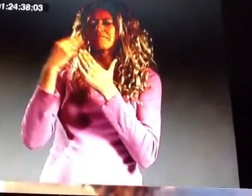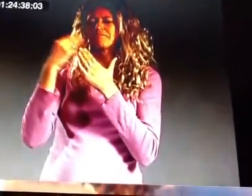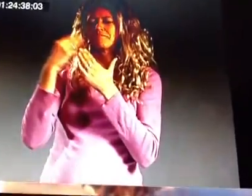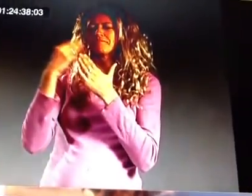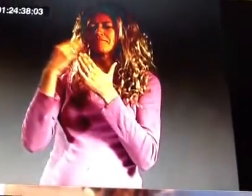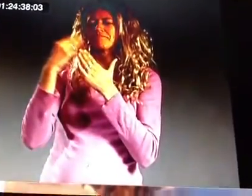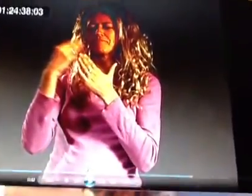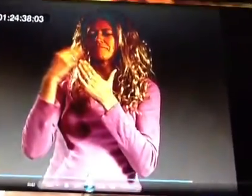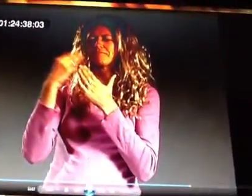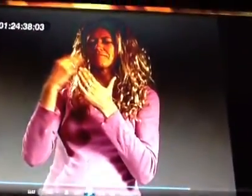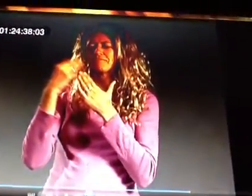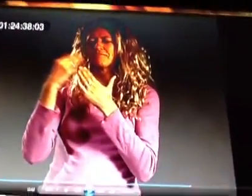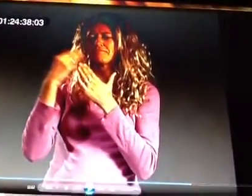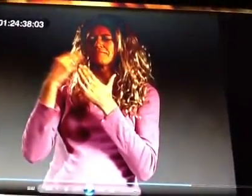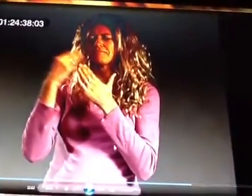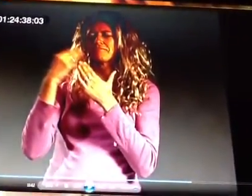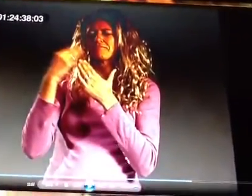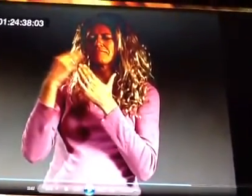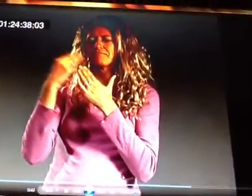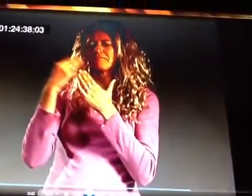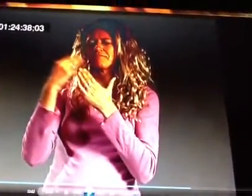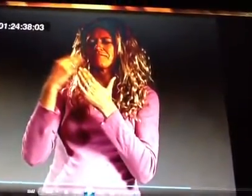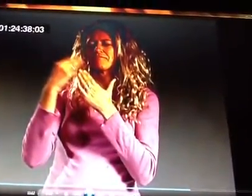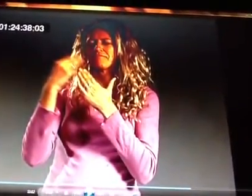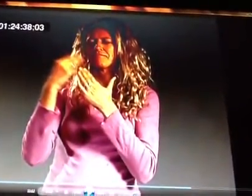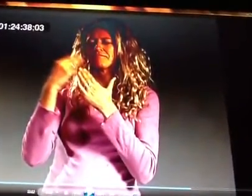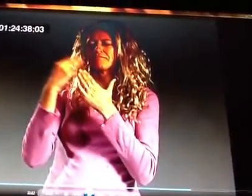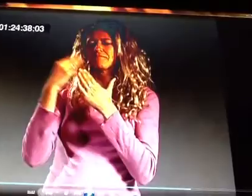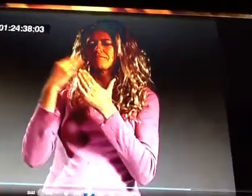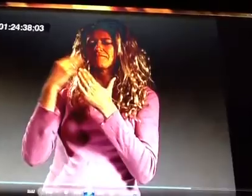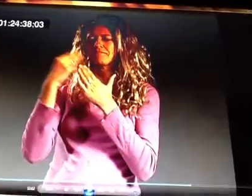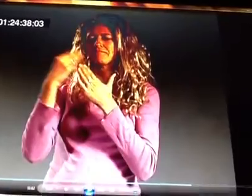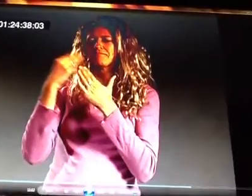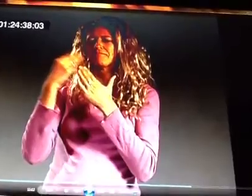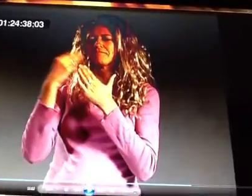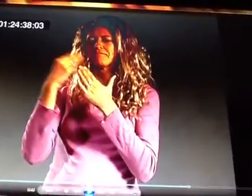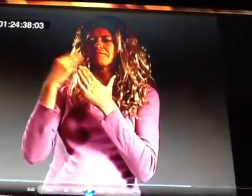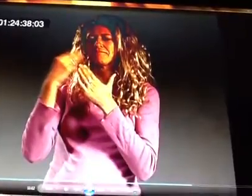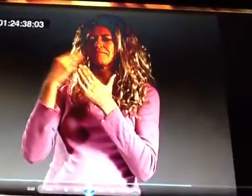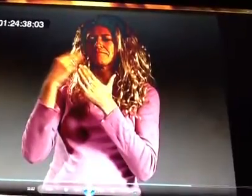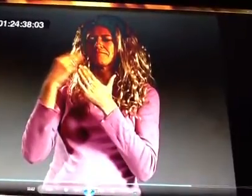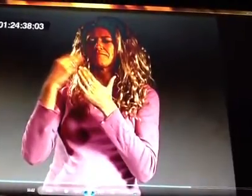that all off and got it into the garden spot. And now it was ready to put the seeds in it. And I was so excited.